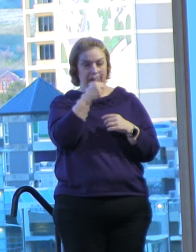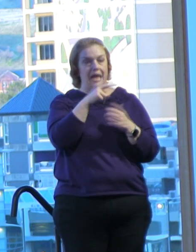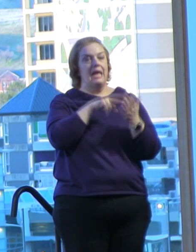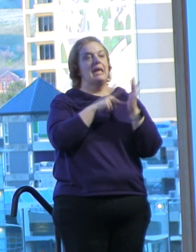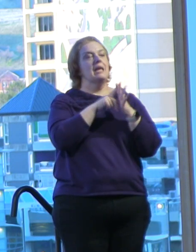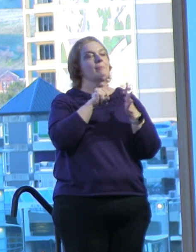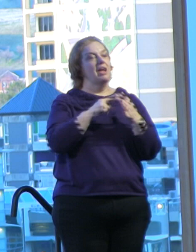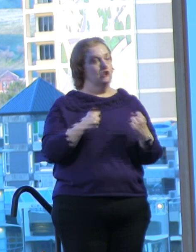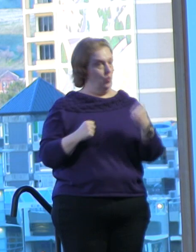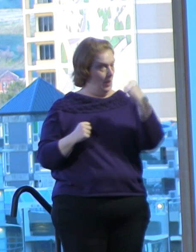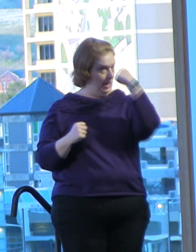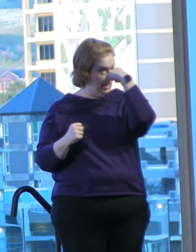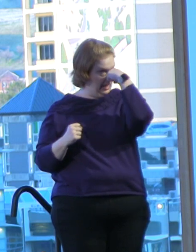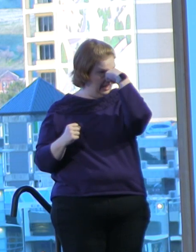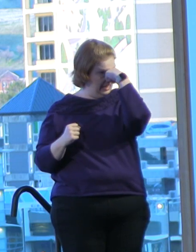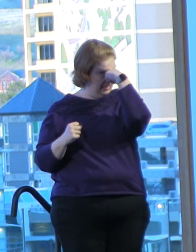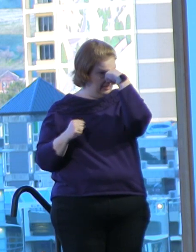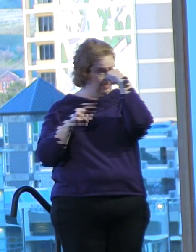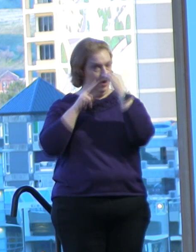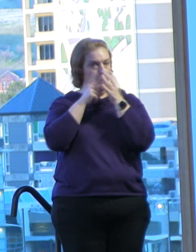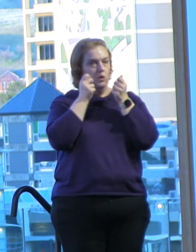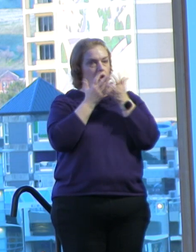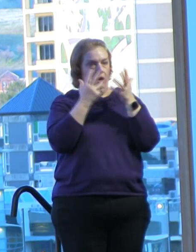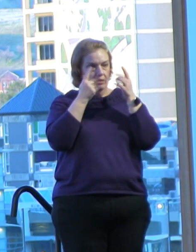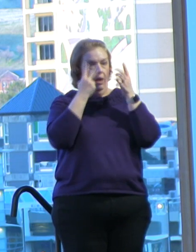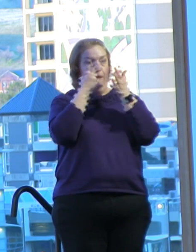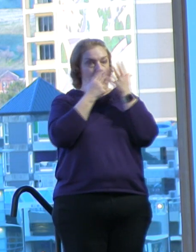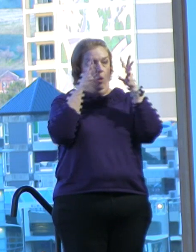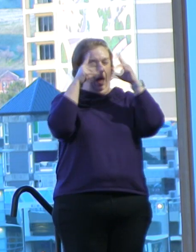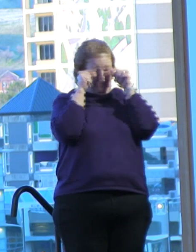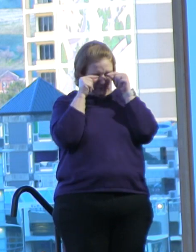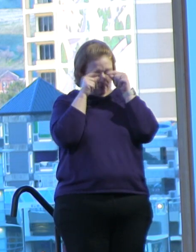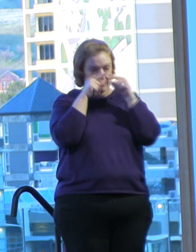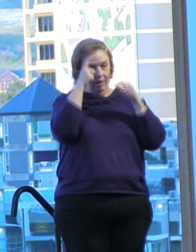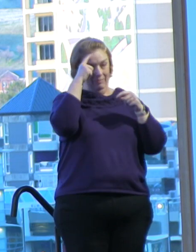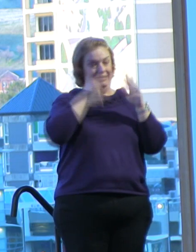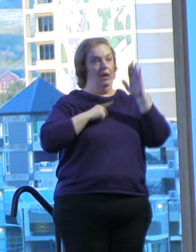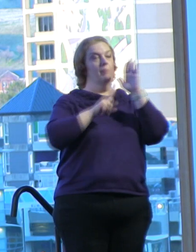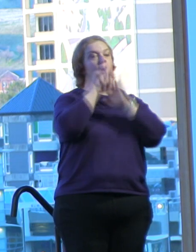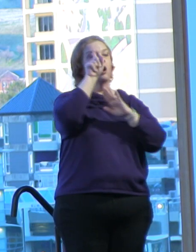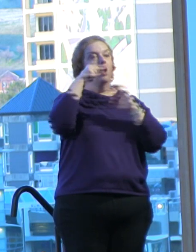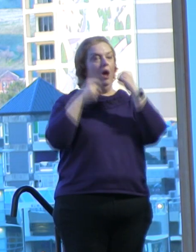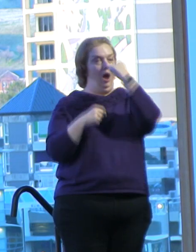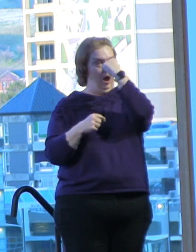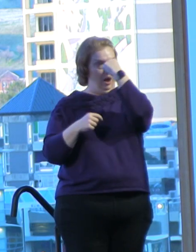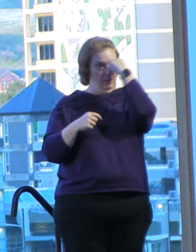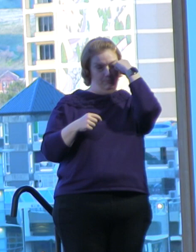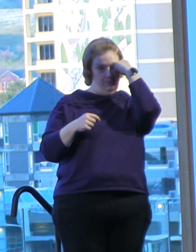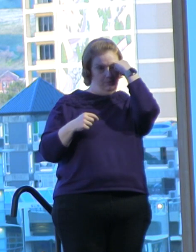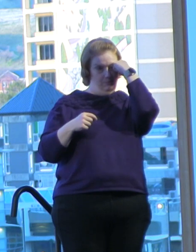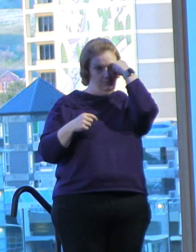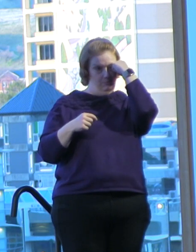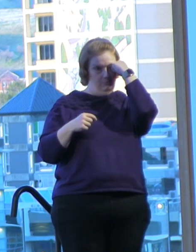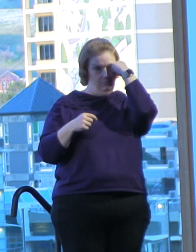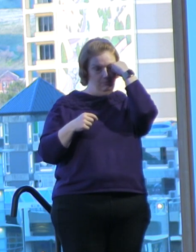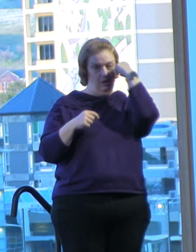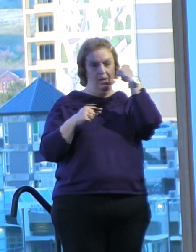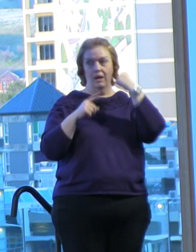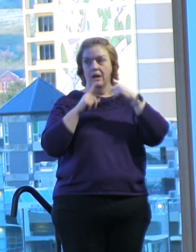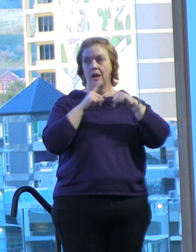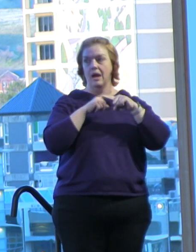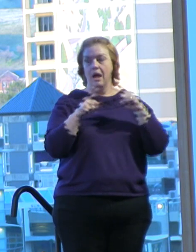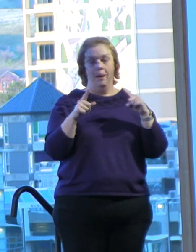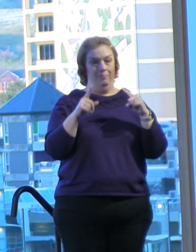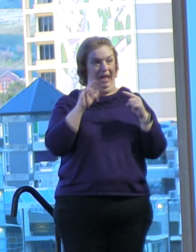the bridge of my nose and blind me in both eyes. But because of the height difference, he only hit me in the left eye. But I'm blinded at this